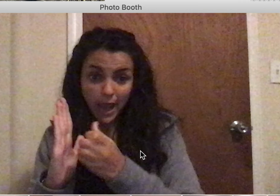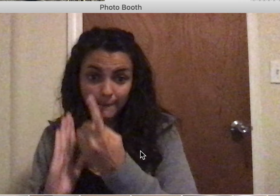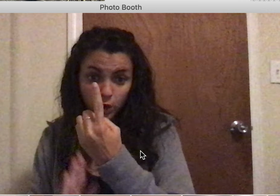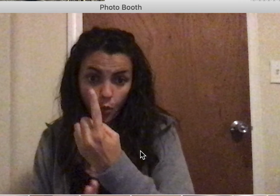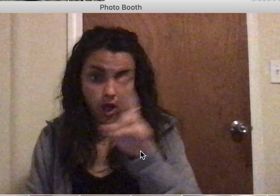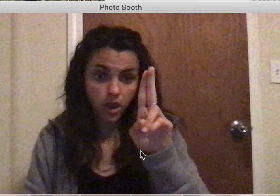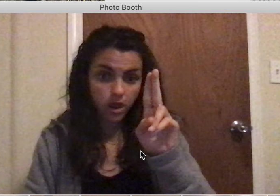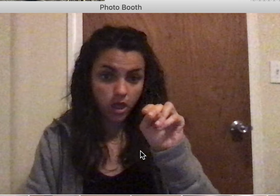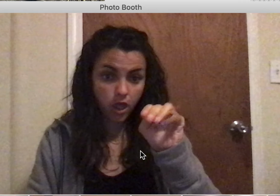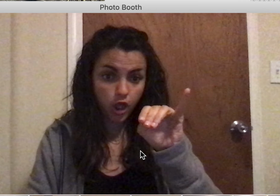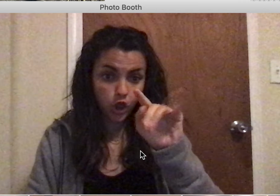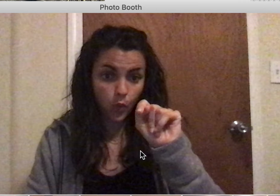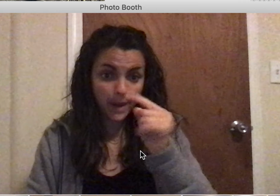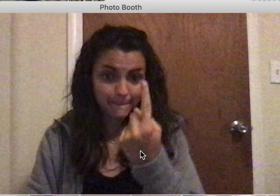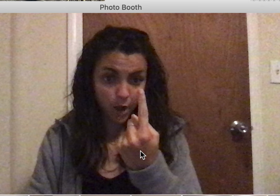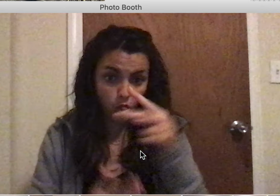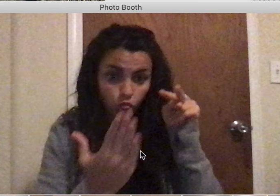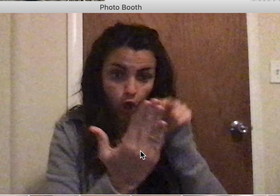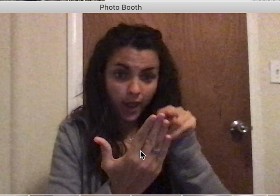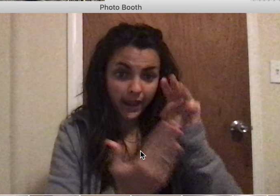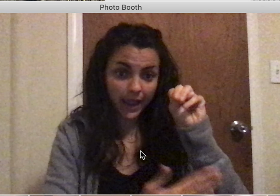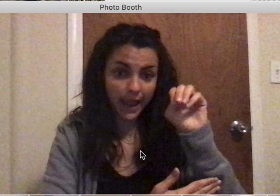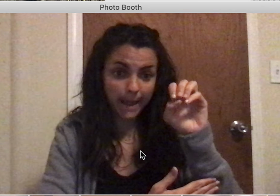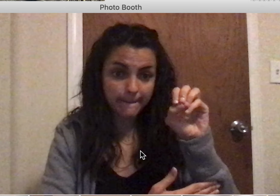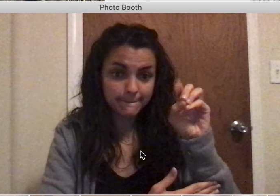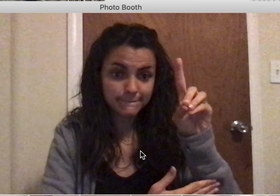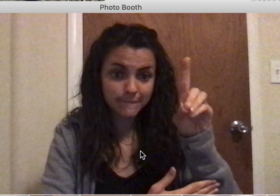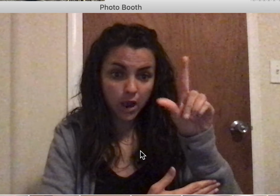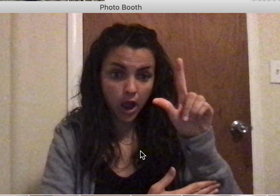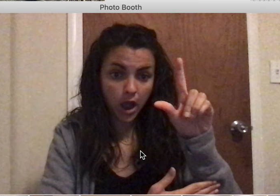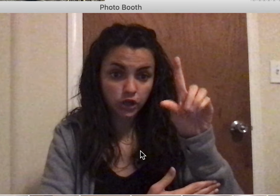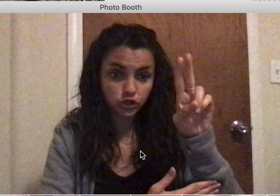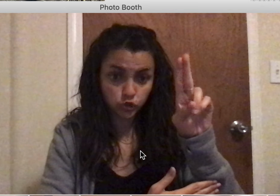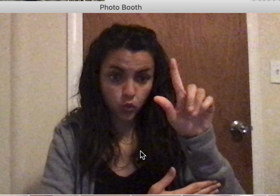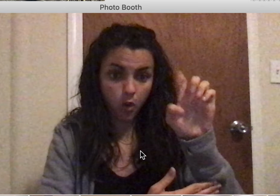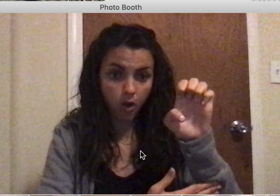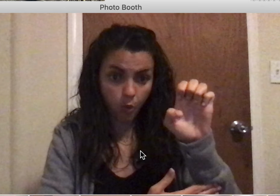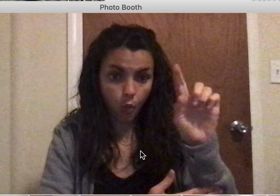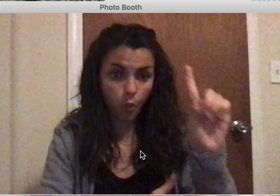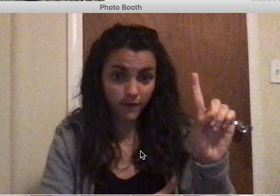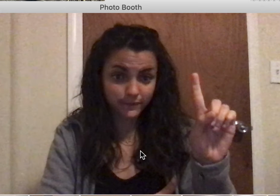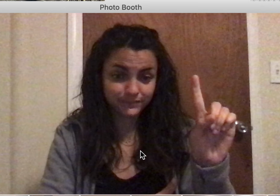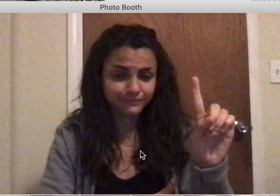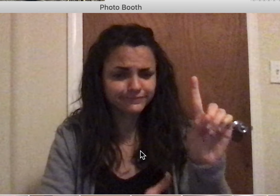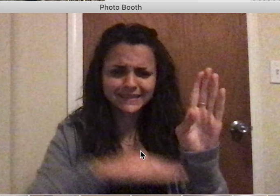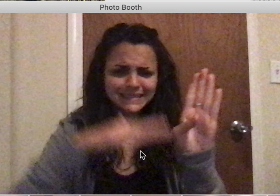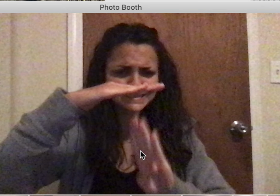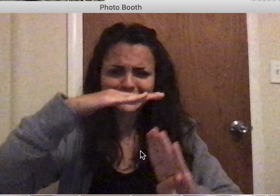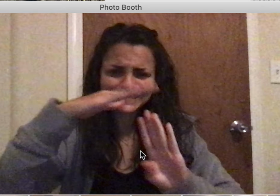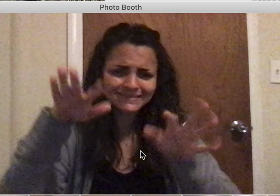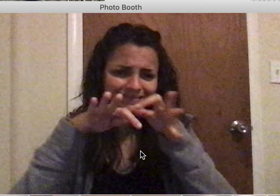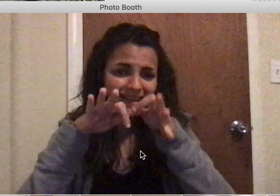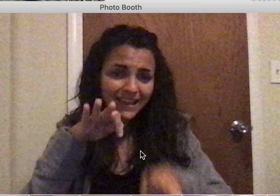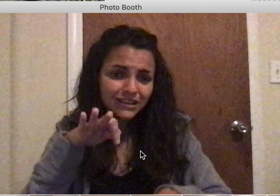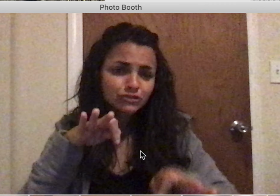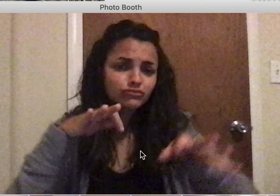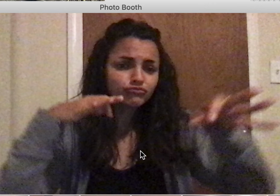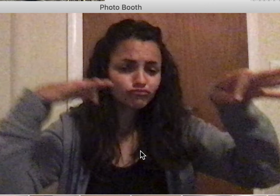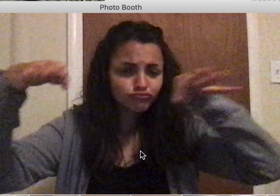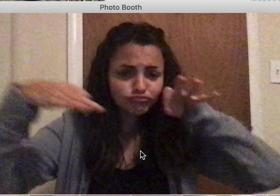1. So module 1 is pretty basic, just introducing environmental